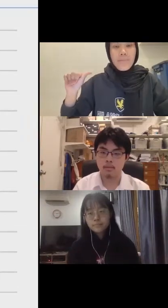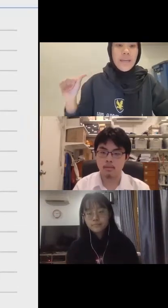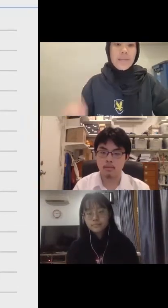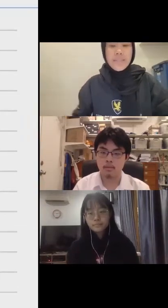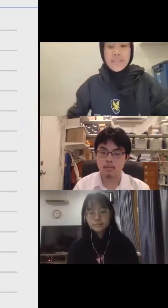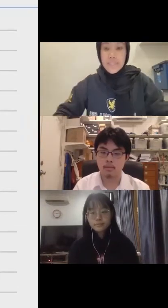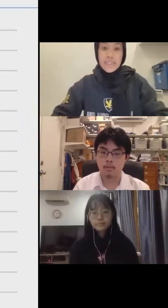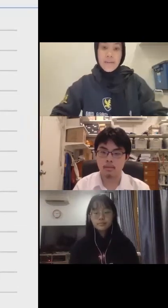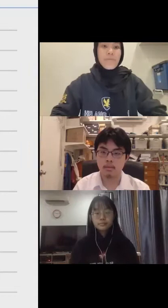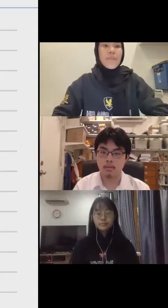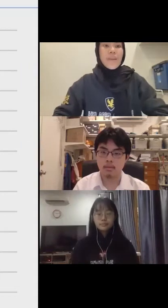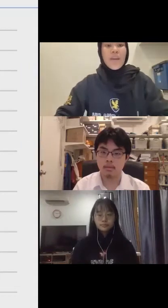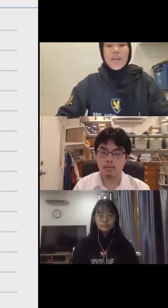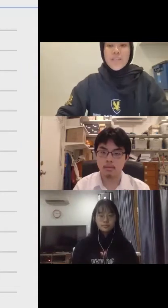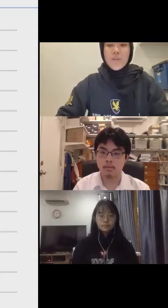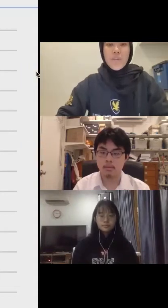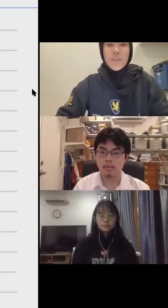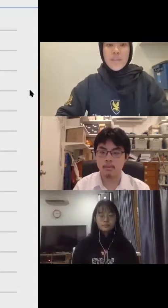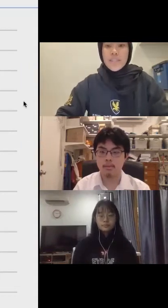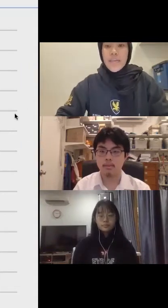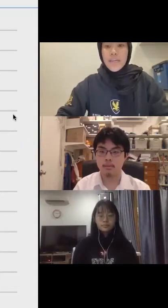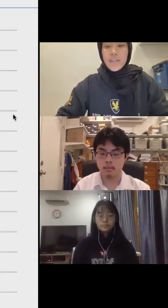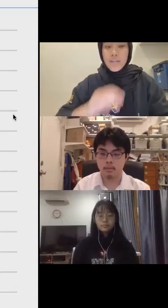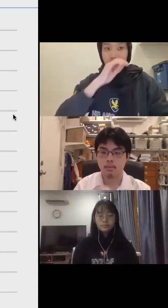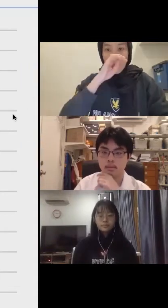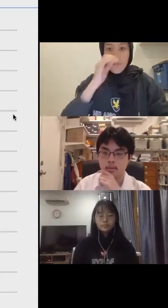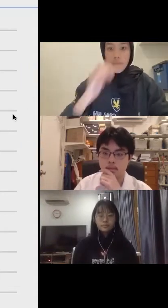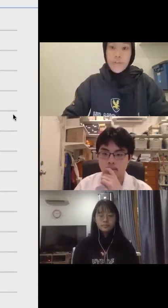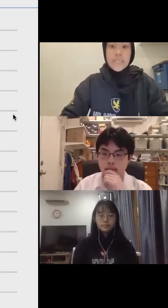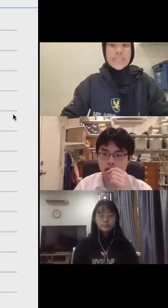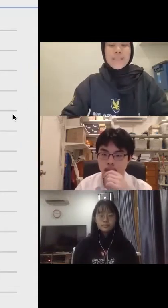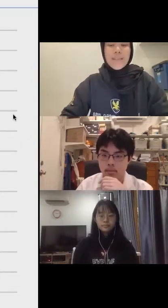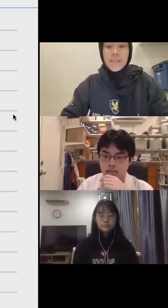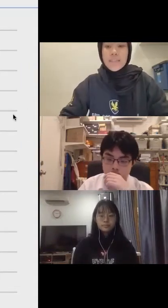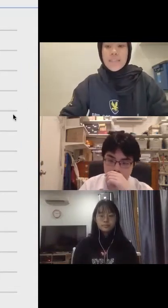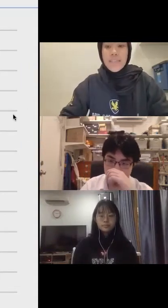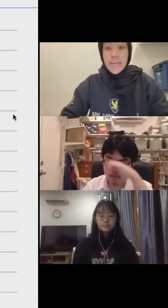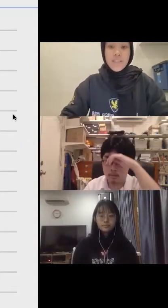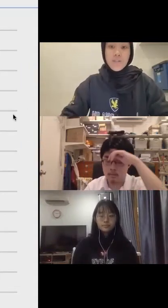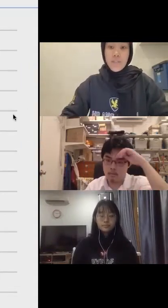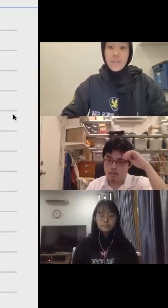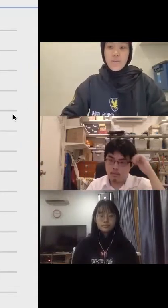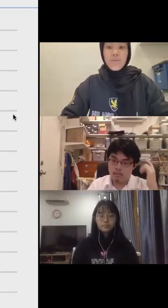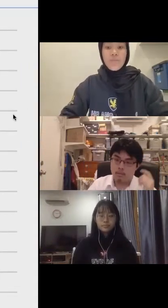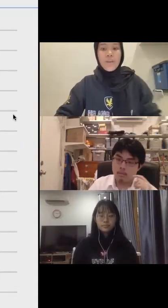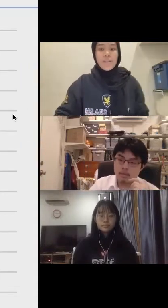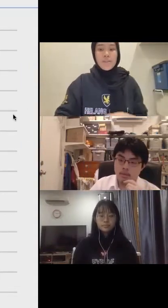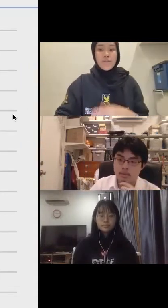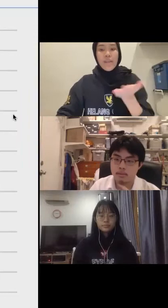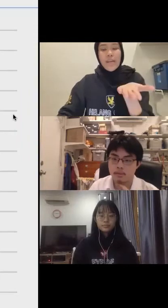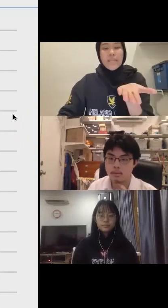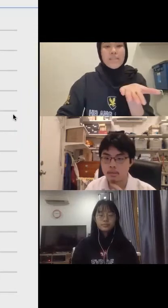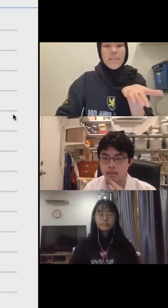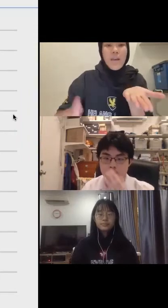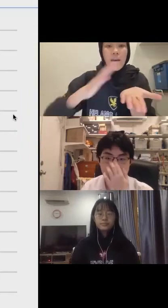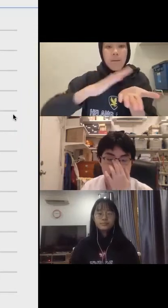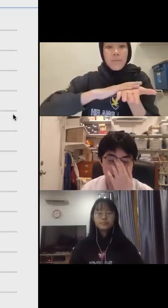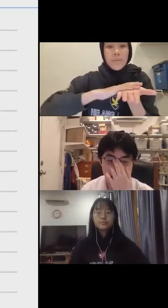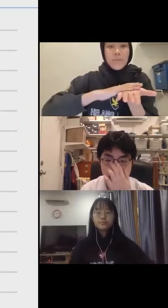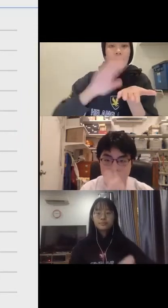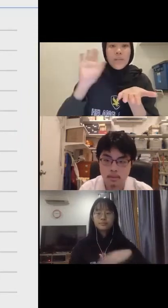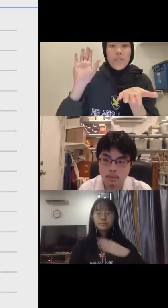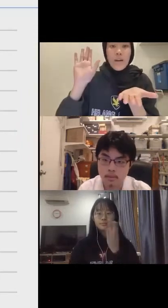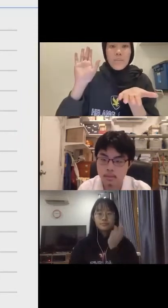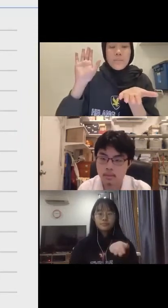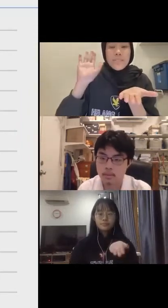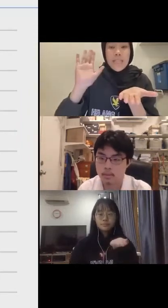ELYNA. My name is Alina. So the second phrase is nice to meet you. So nice,